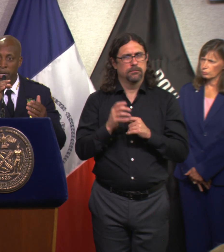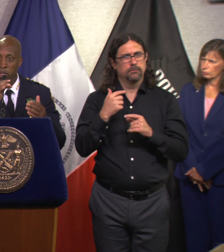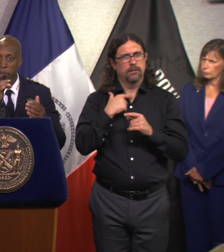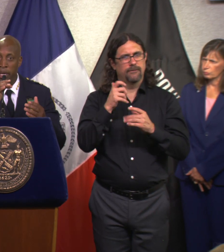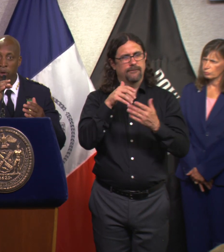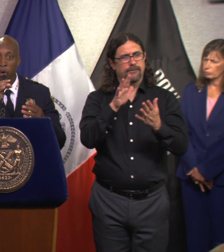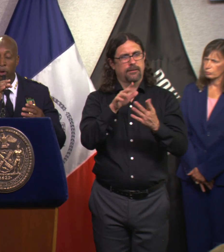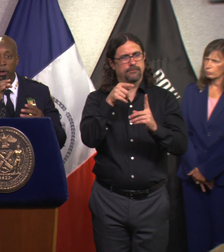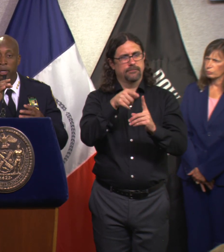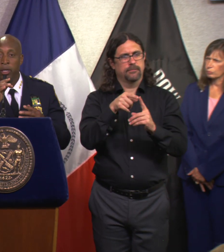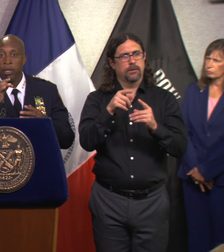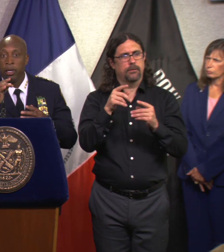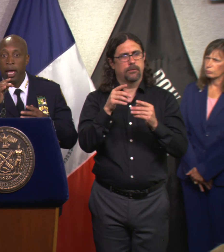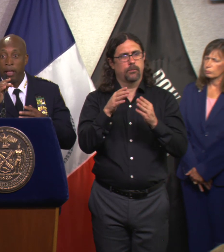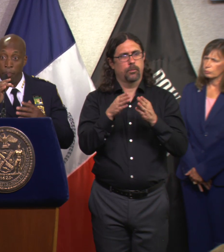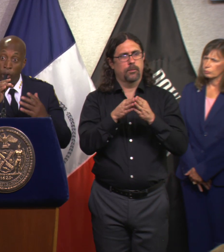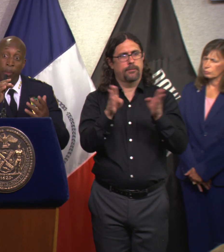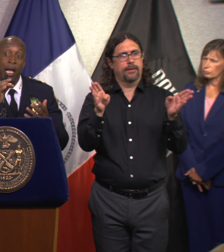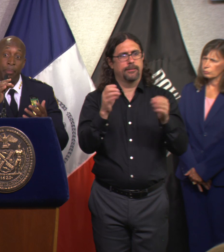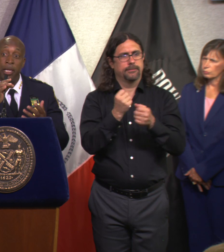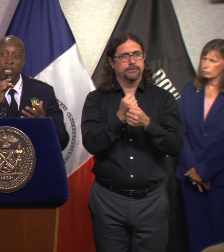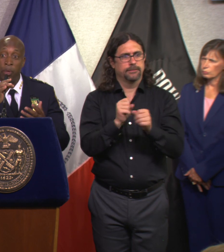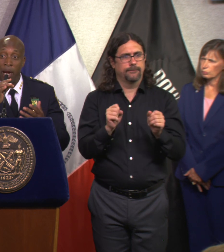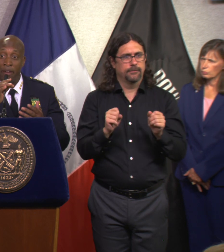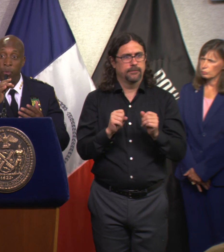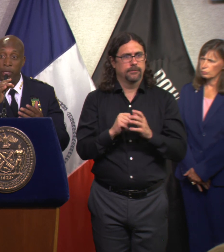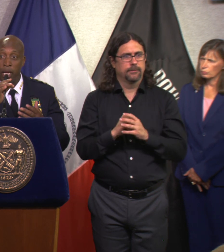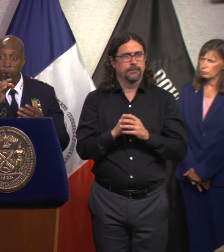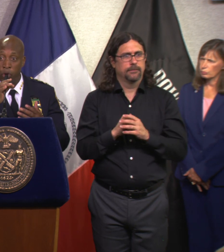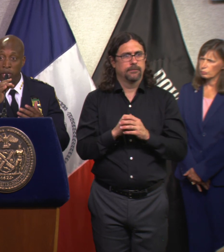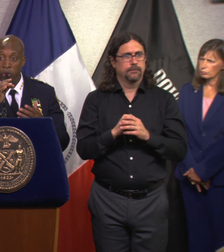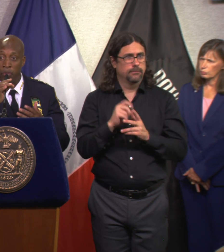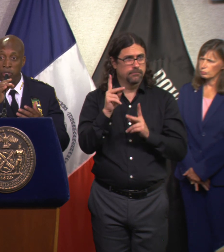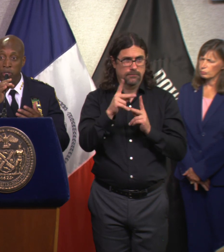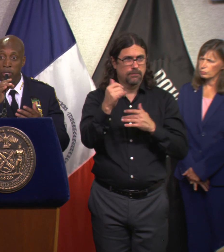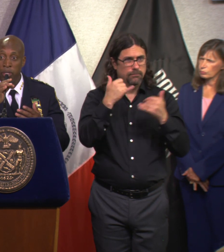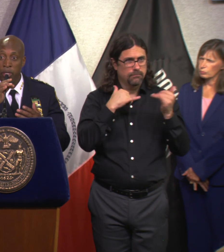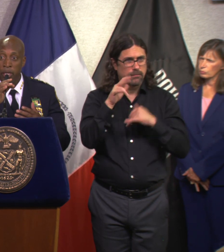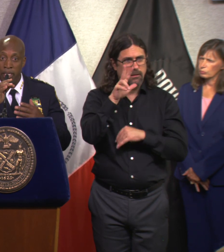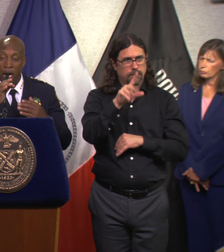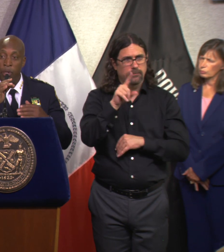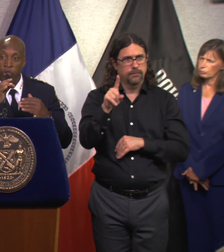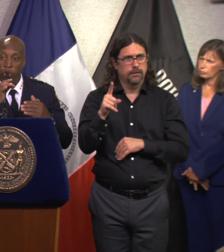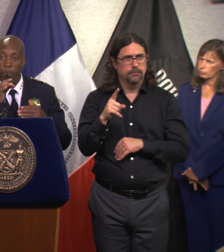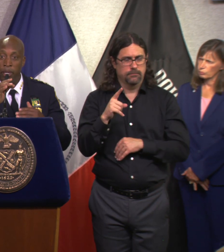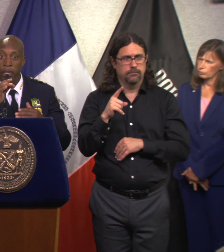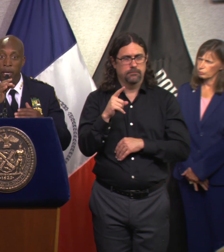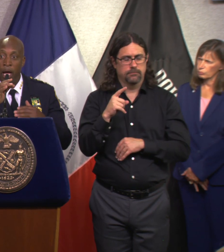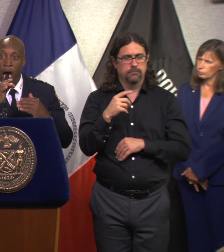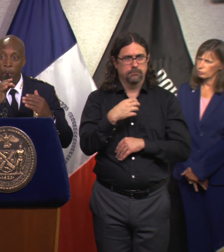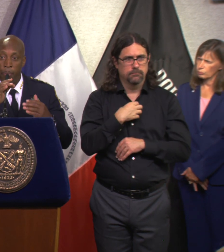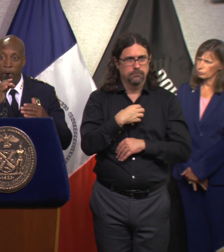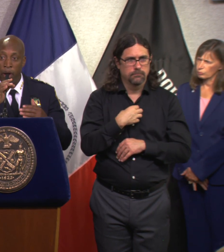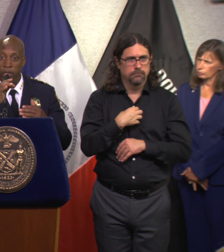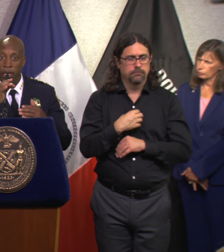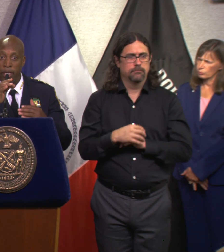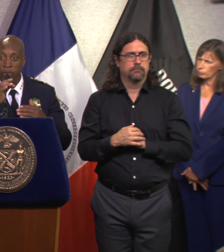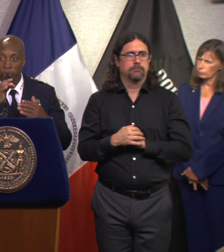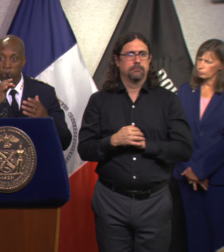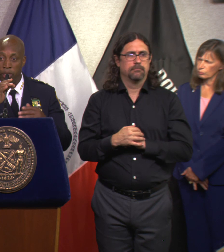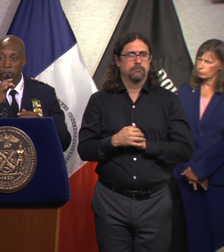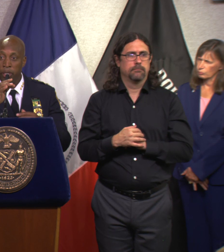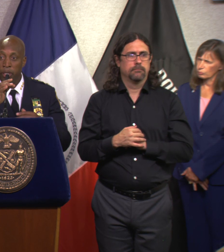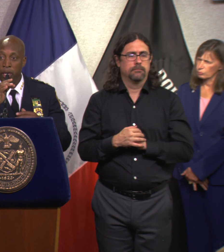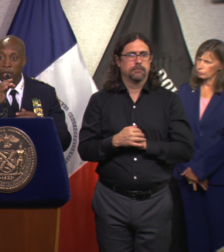311 complaints that we're getting or at the build-a-block meetings that we're having with the neighborhood coordination officers is how we determine how we